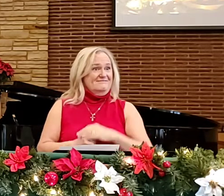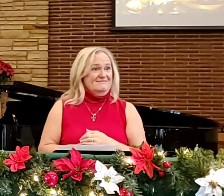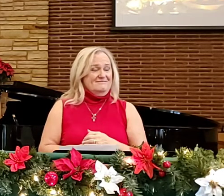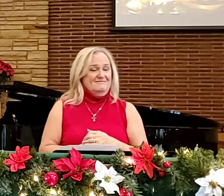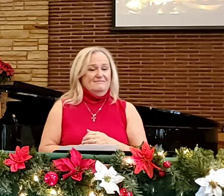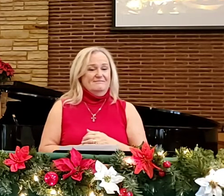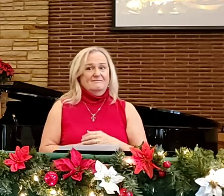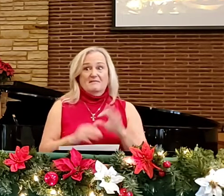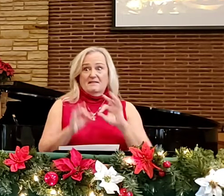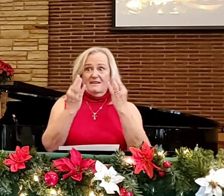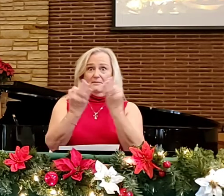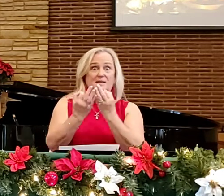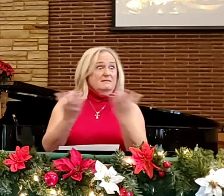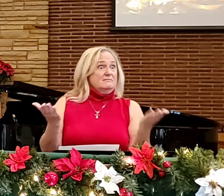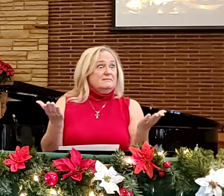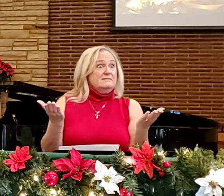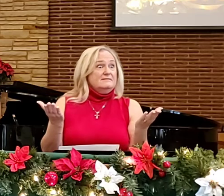The family?